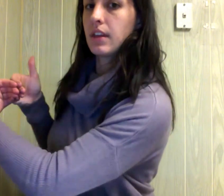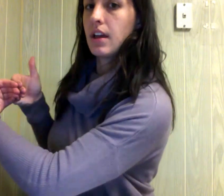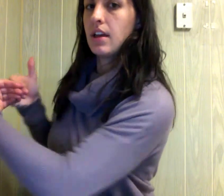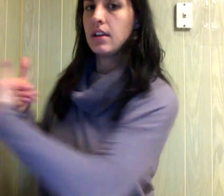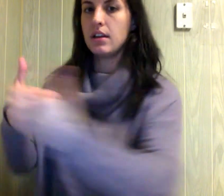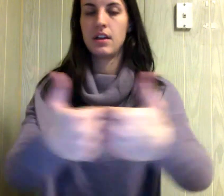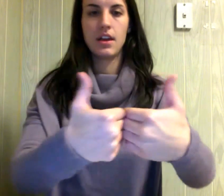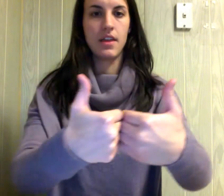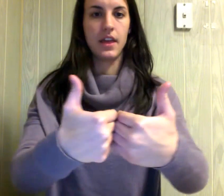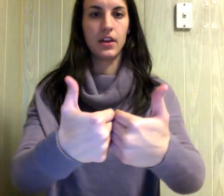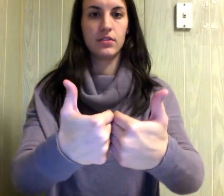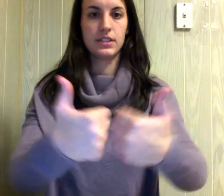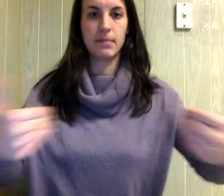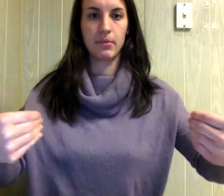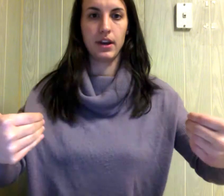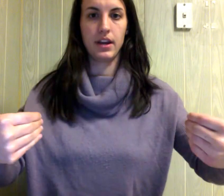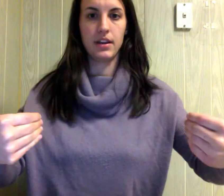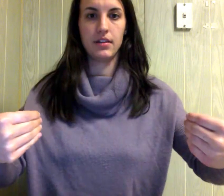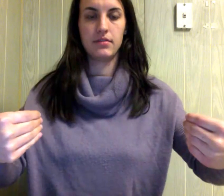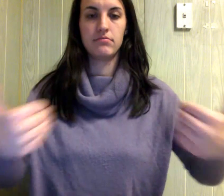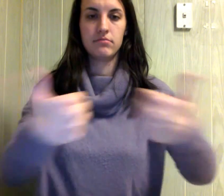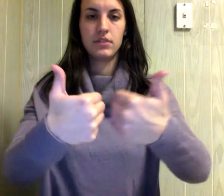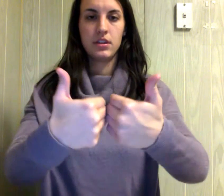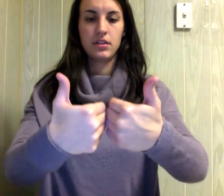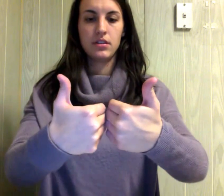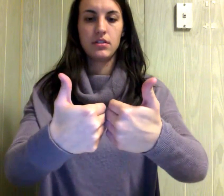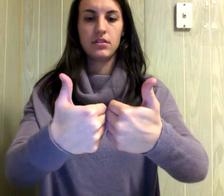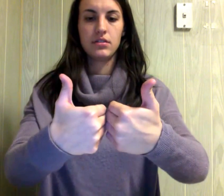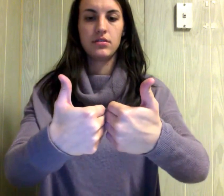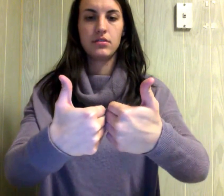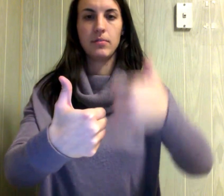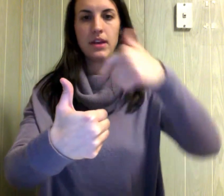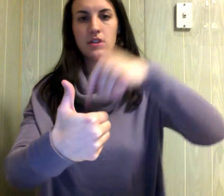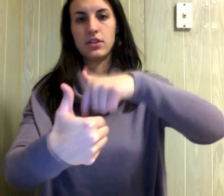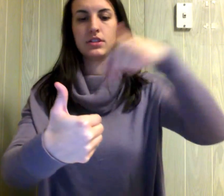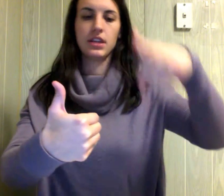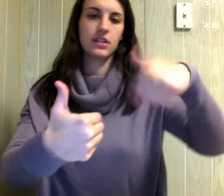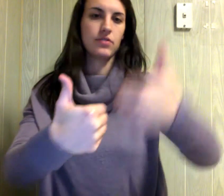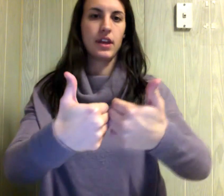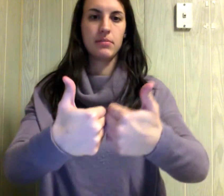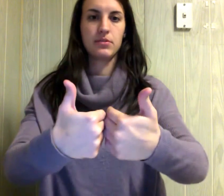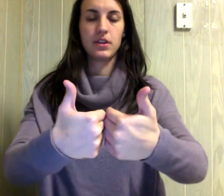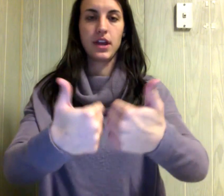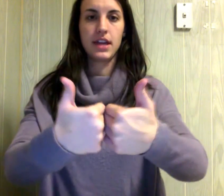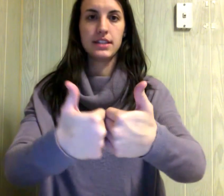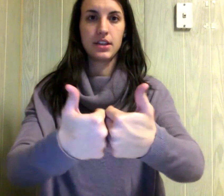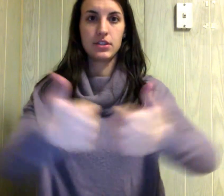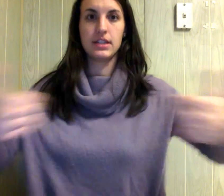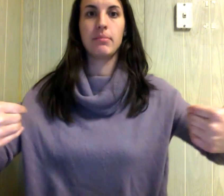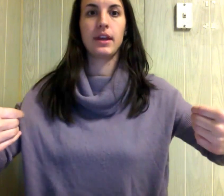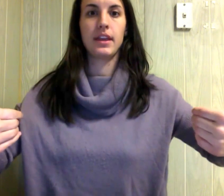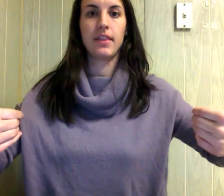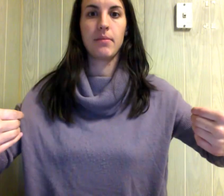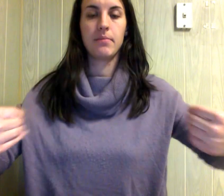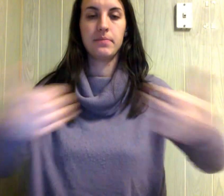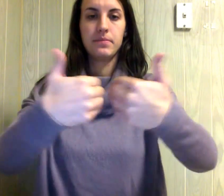that. And then go separated. So imagine there's things right in between your hands and you're separating them to keep